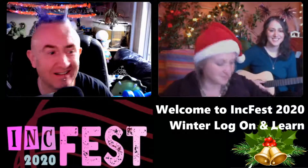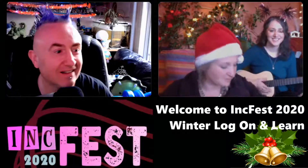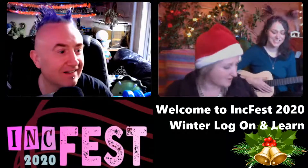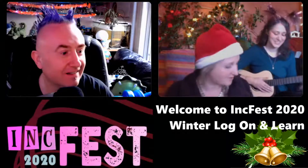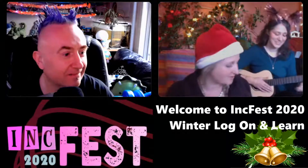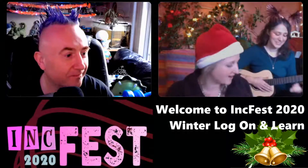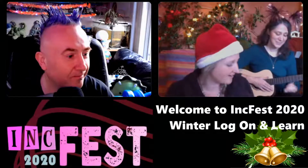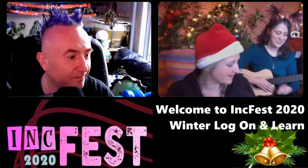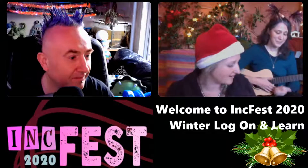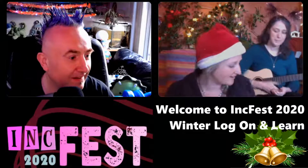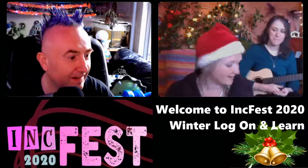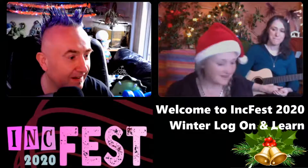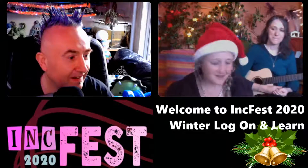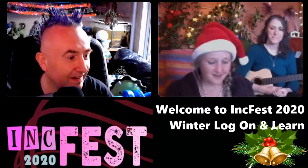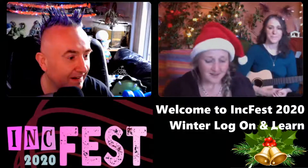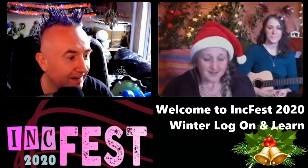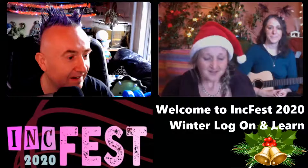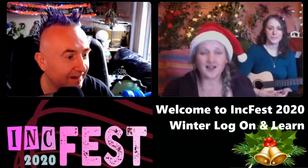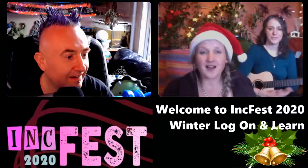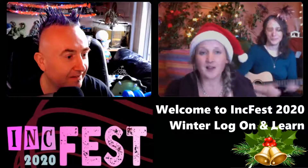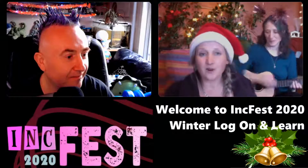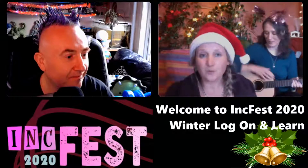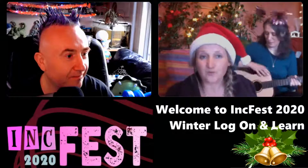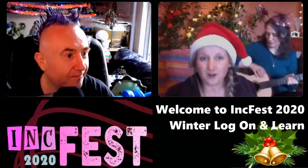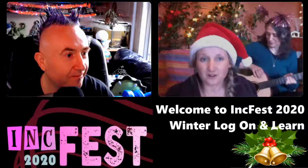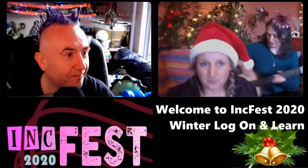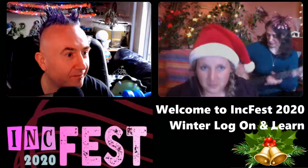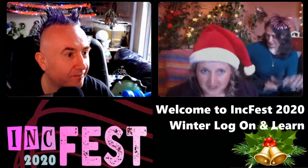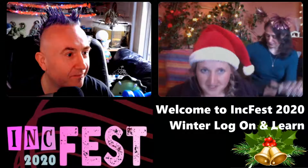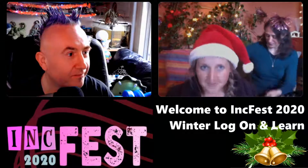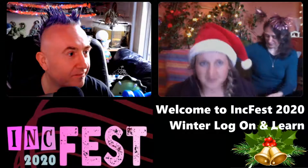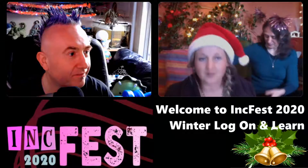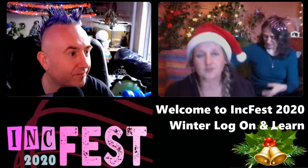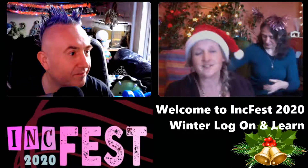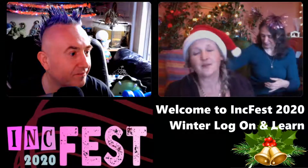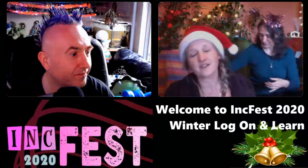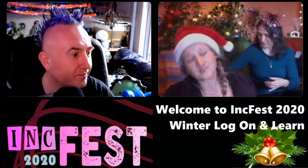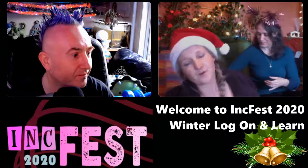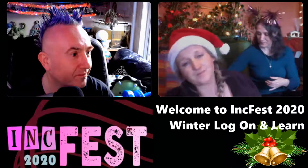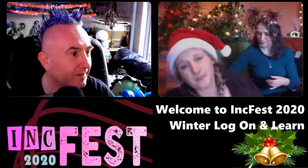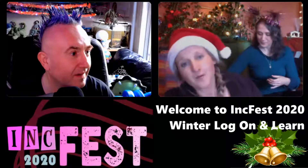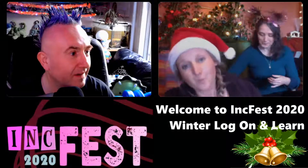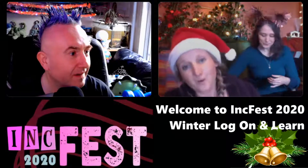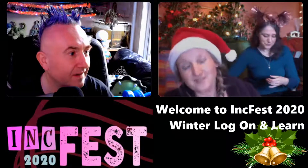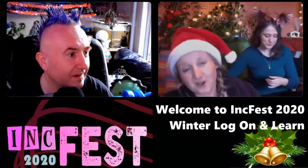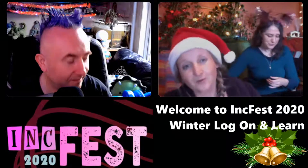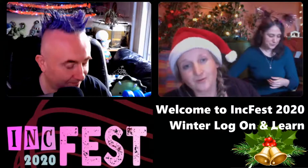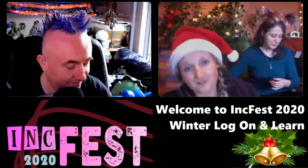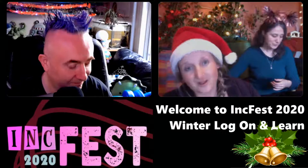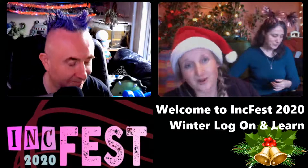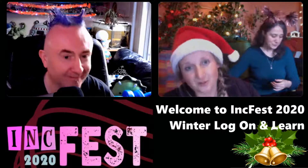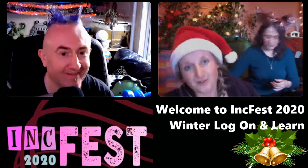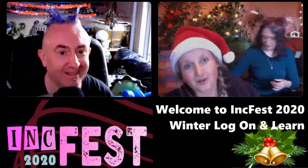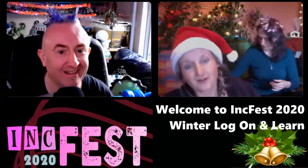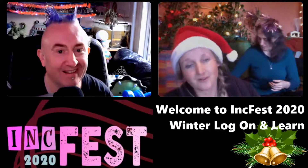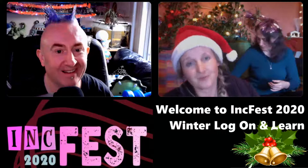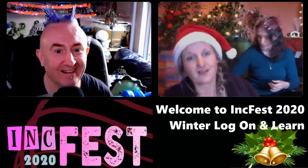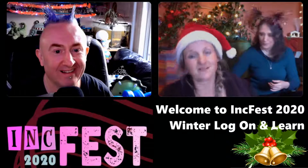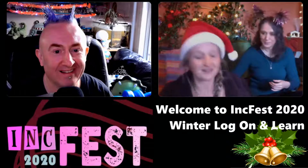mood going. So yeah, along with our Christmas songs. Now this one, we don't know so very well. It's one